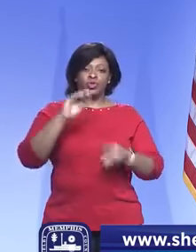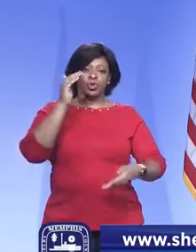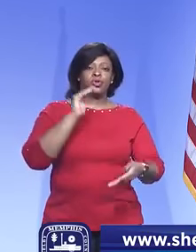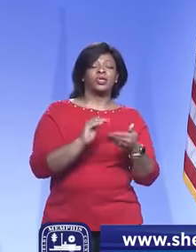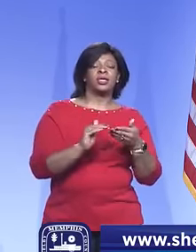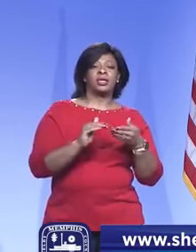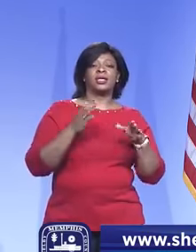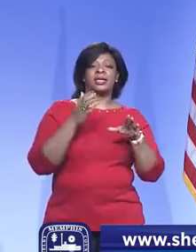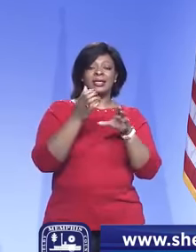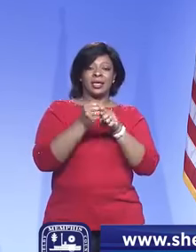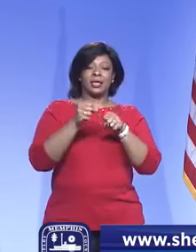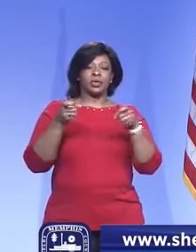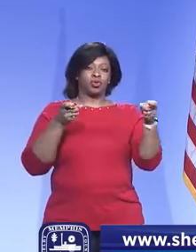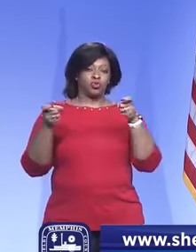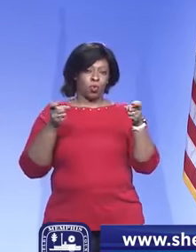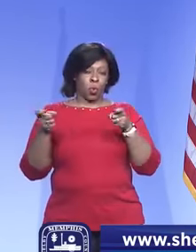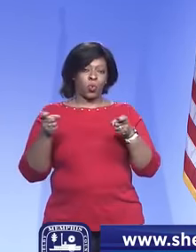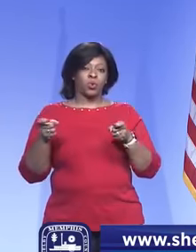the